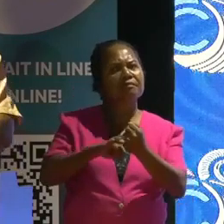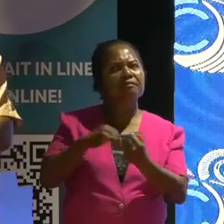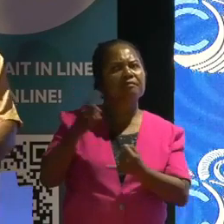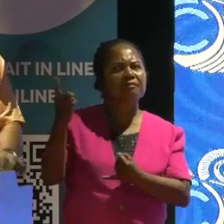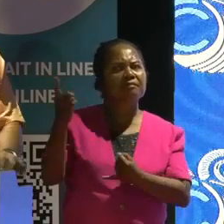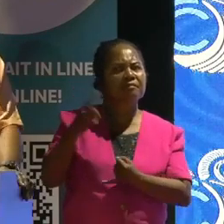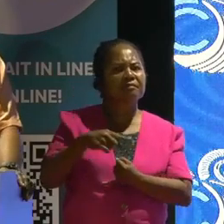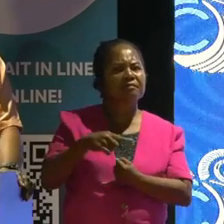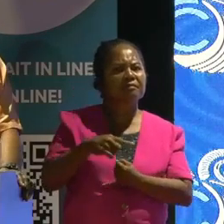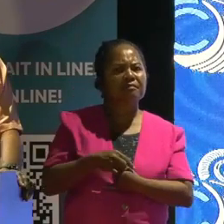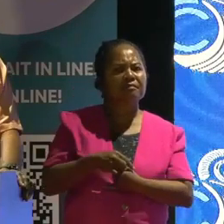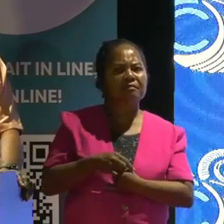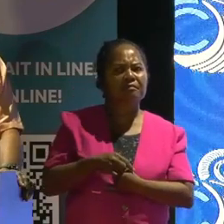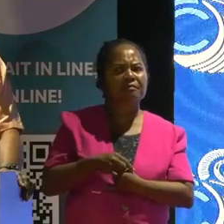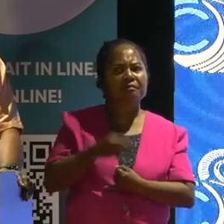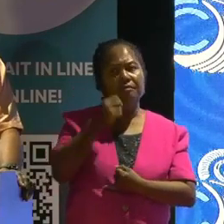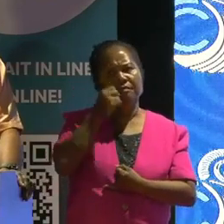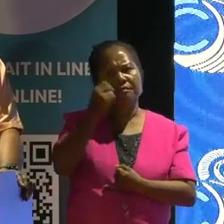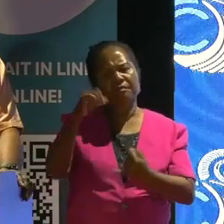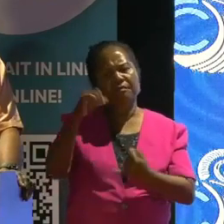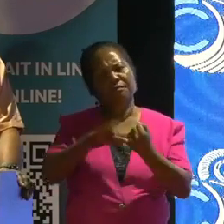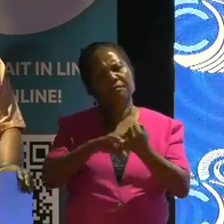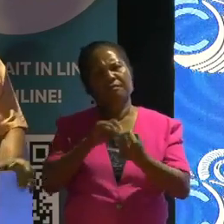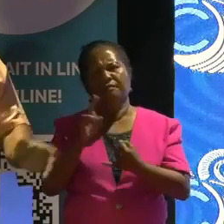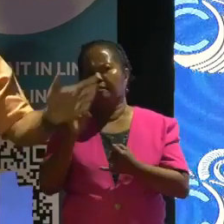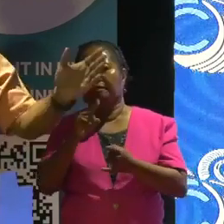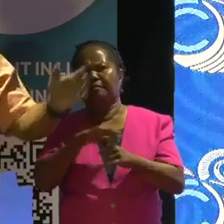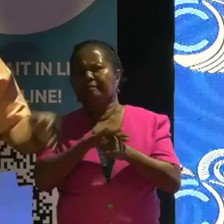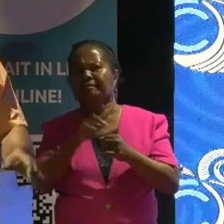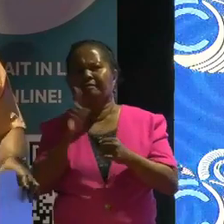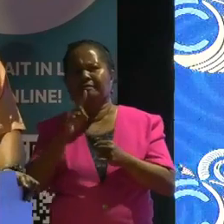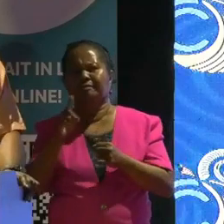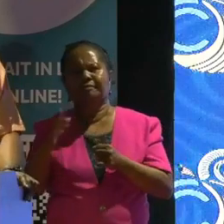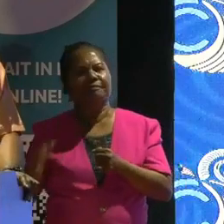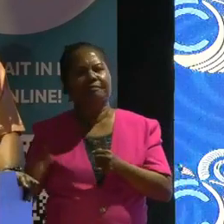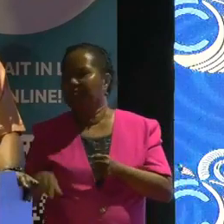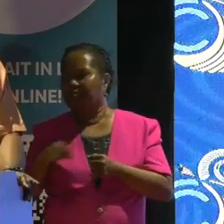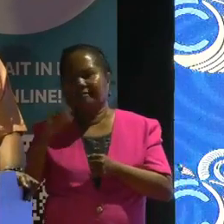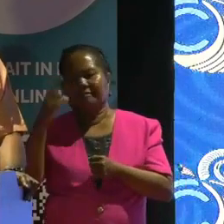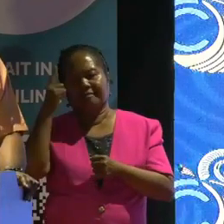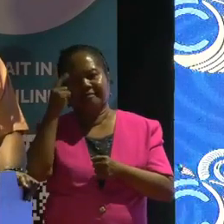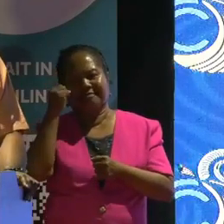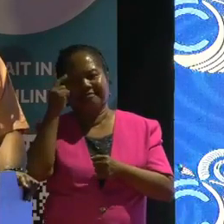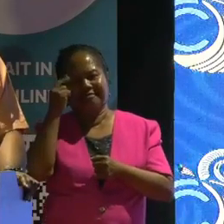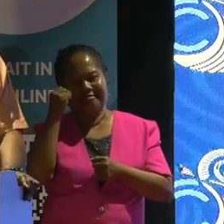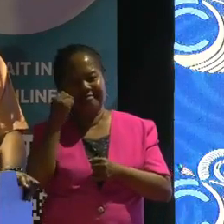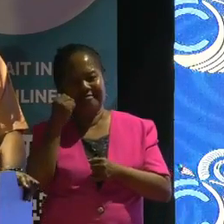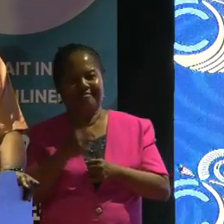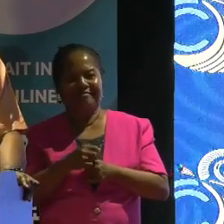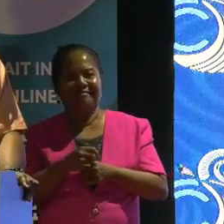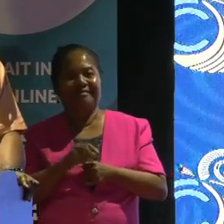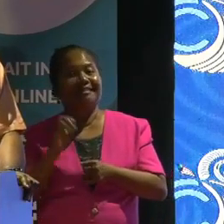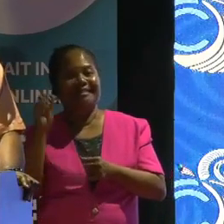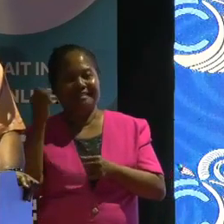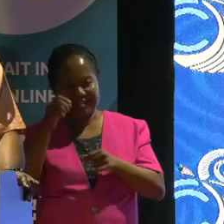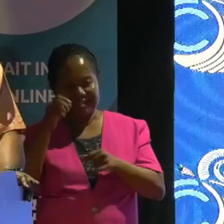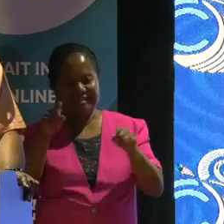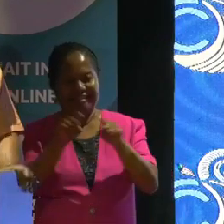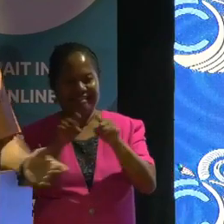ask your son what did he do to the dog?" And the dog did not sleep till morning, and it's still barking.